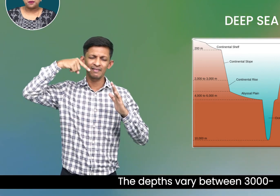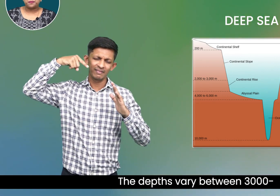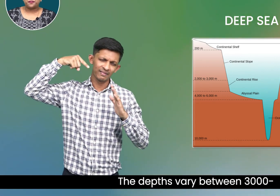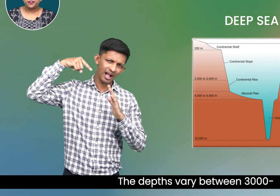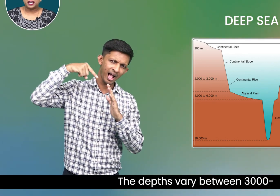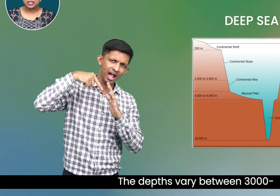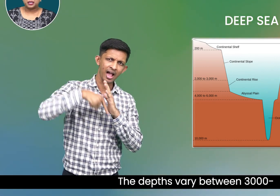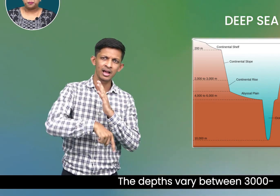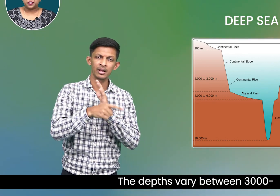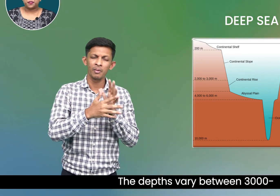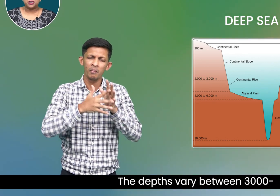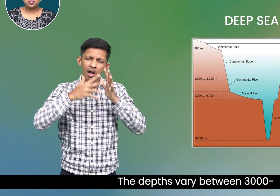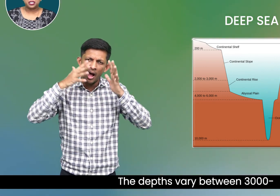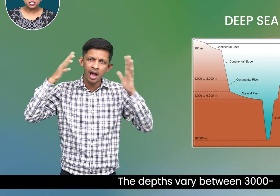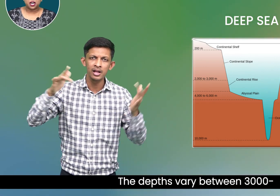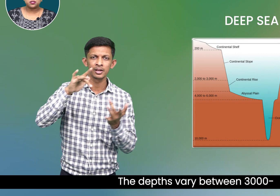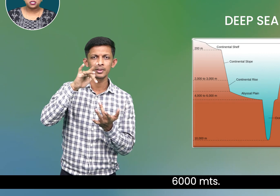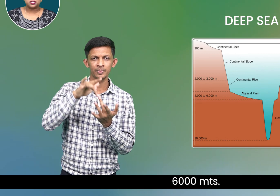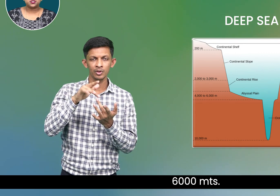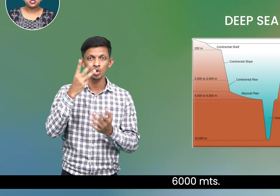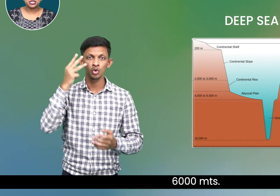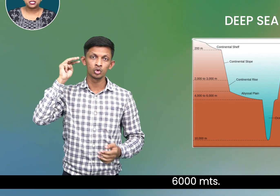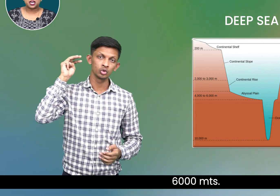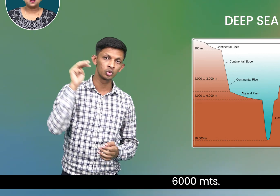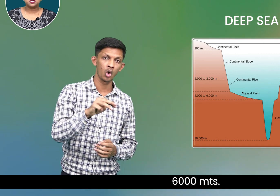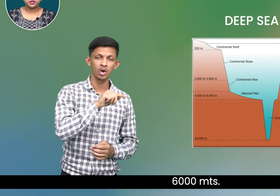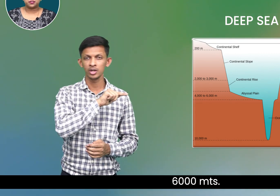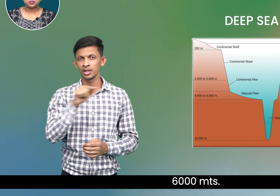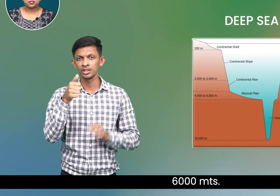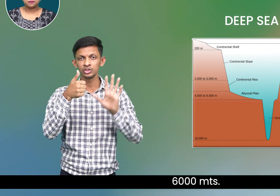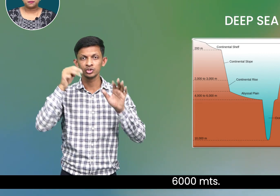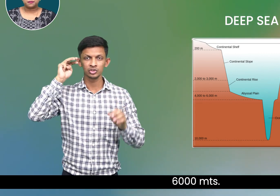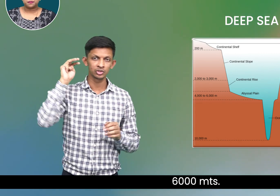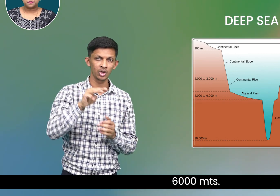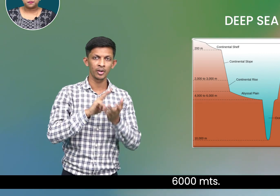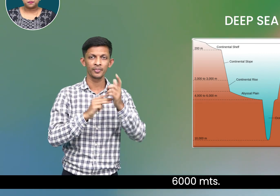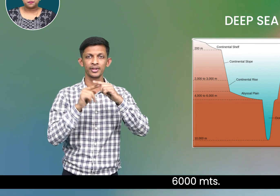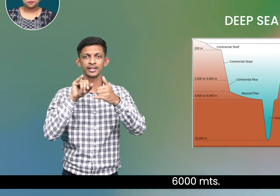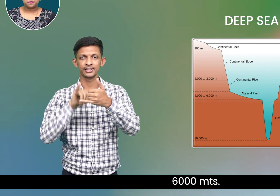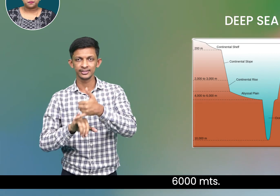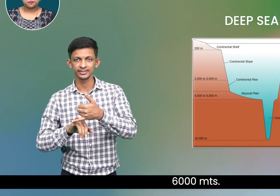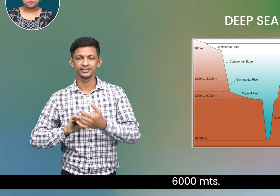The depth vary between 3000 to 6000 meters.